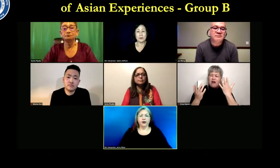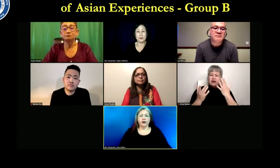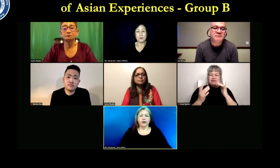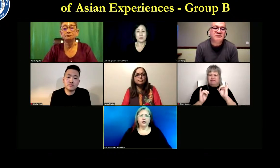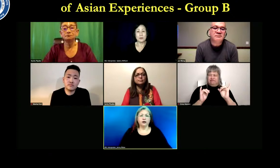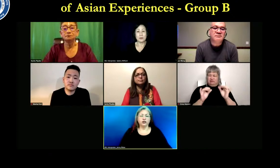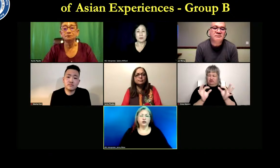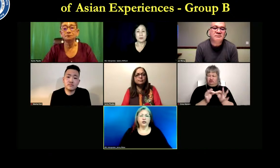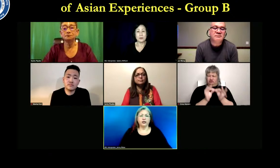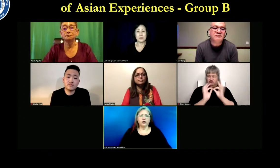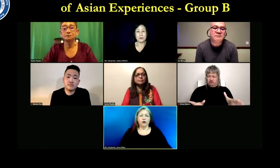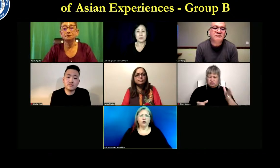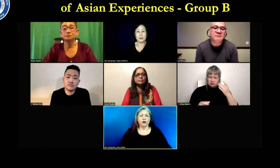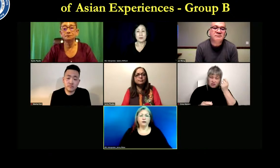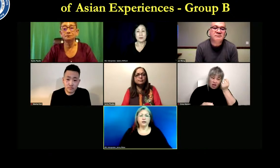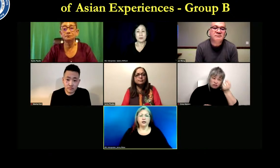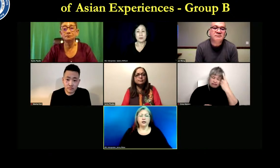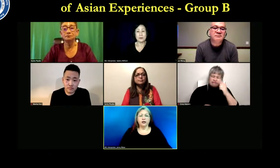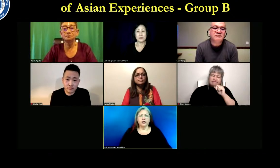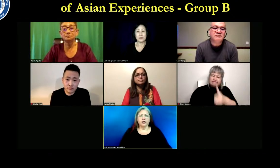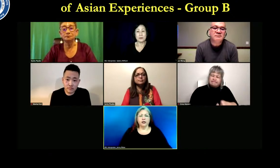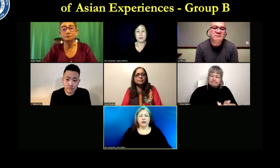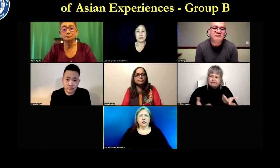African American culture and norms,